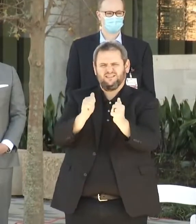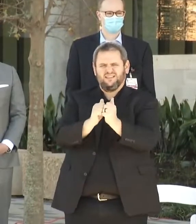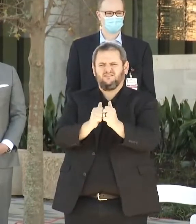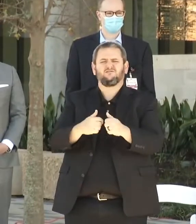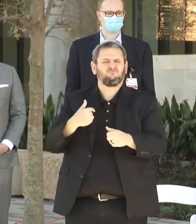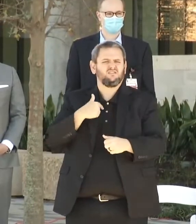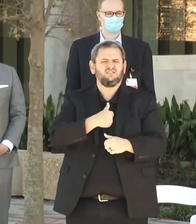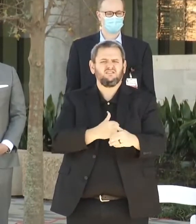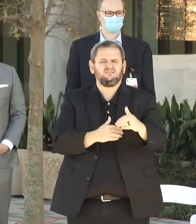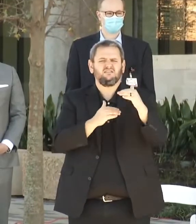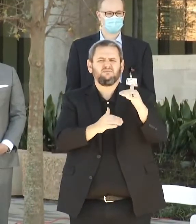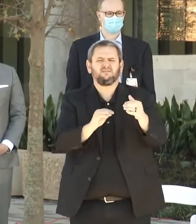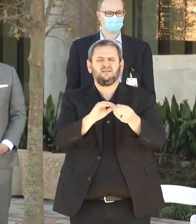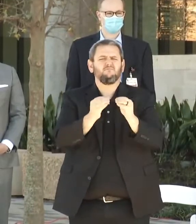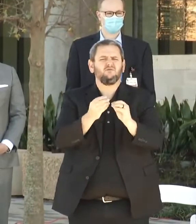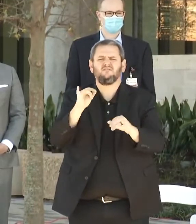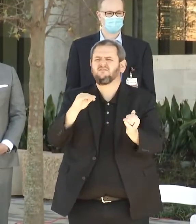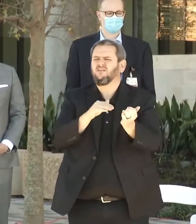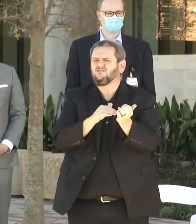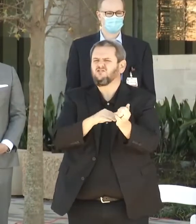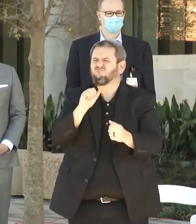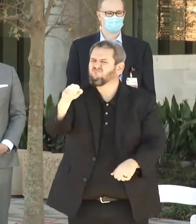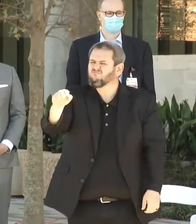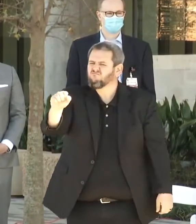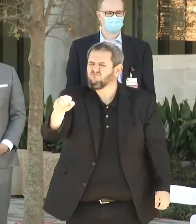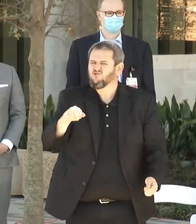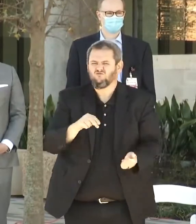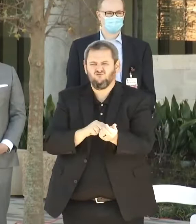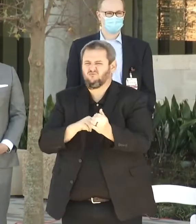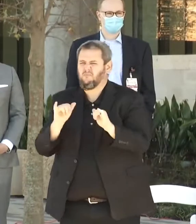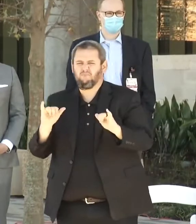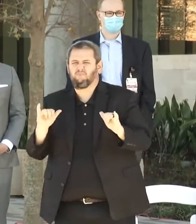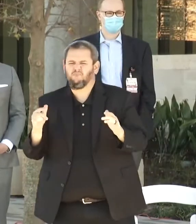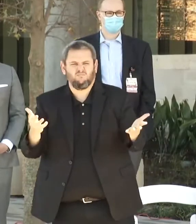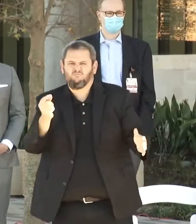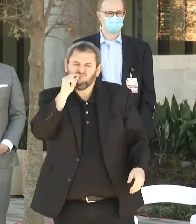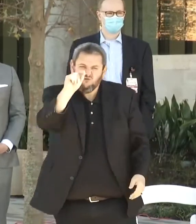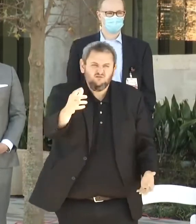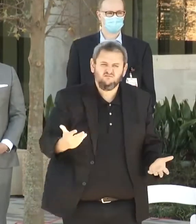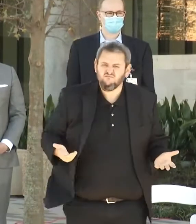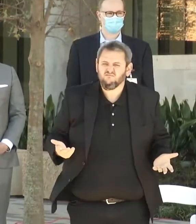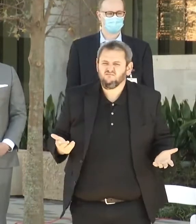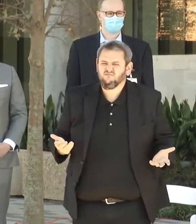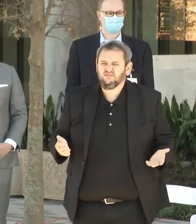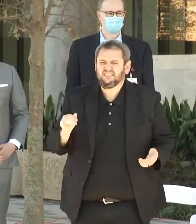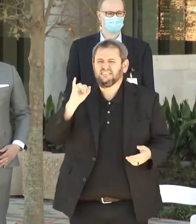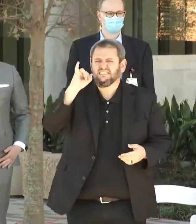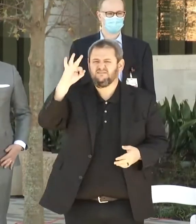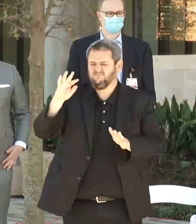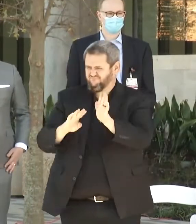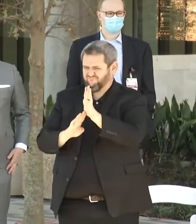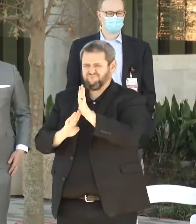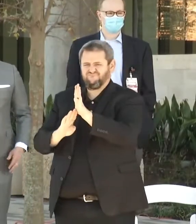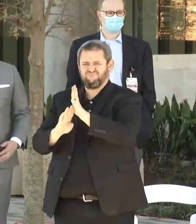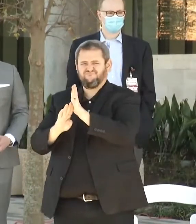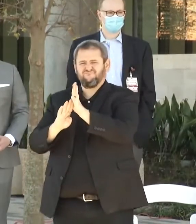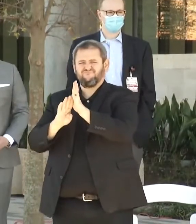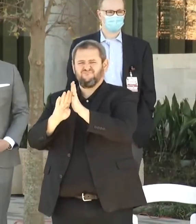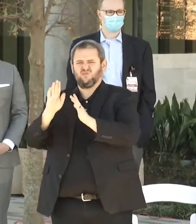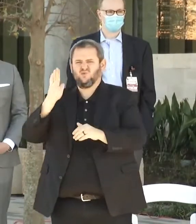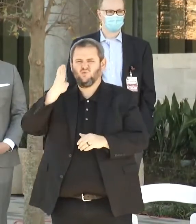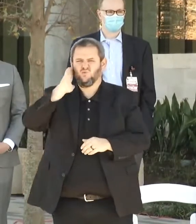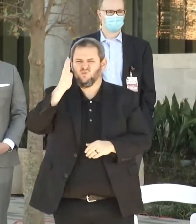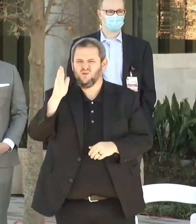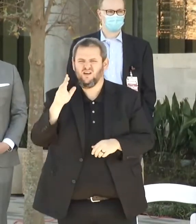limit. If our current rate of infection is not curbed, we will run out of beds and of staff. Not